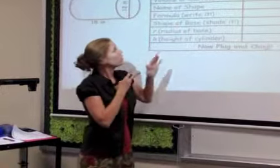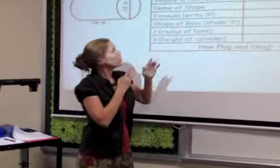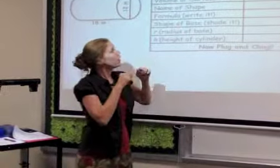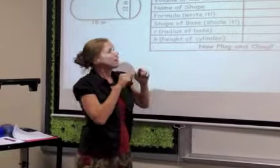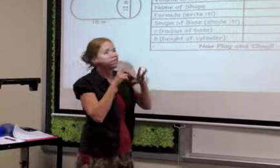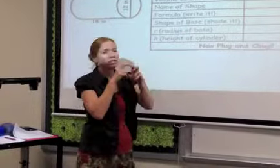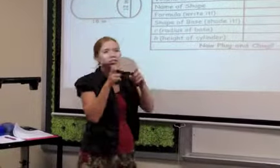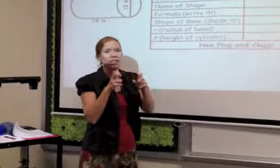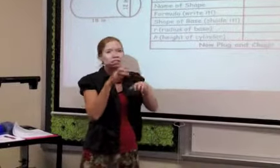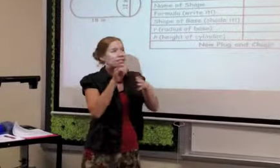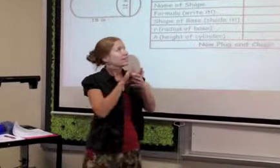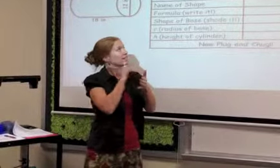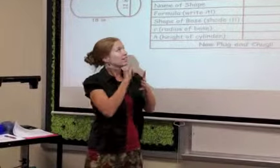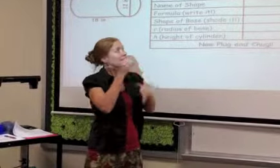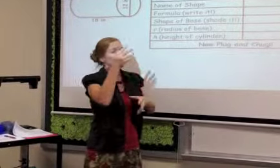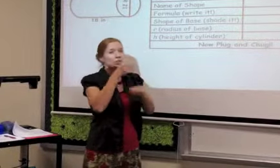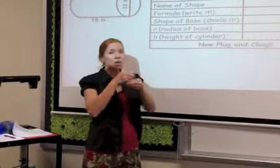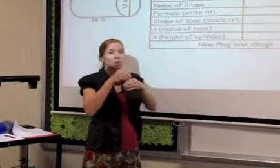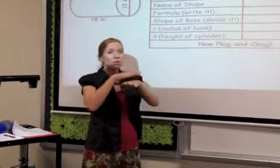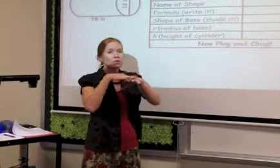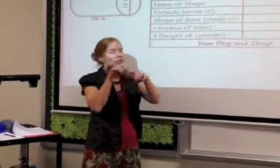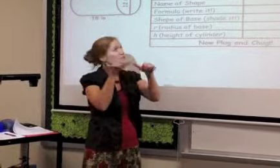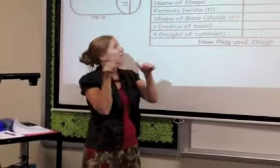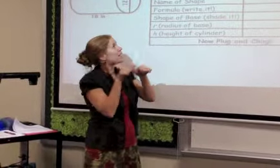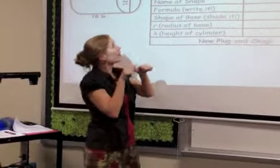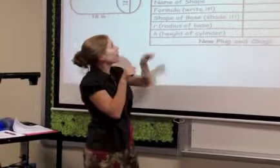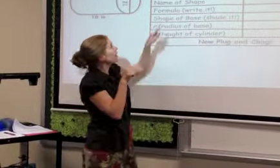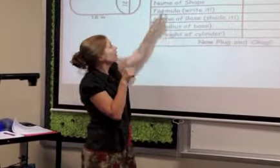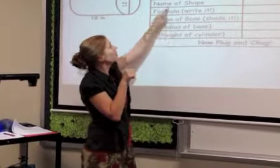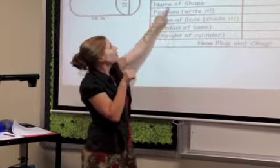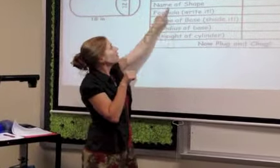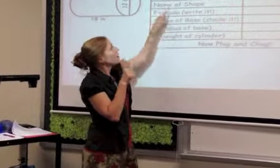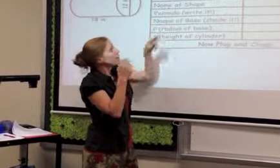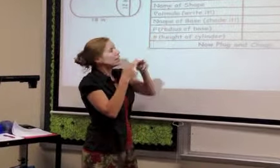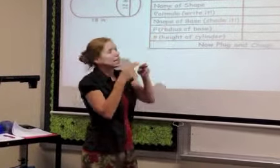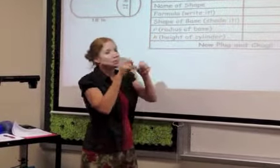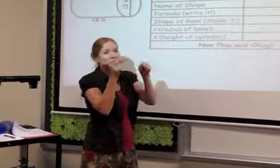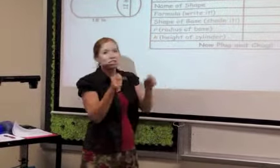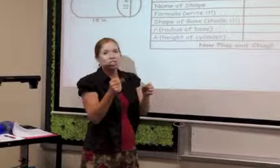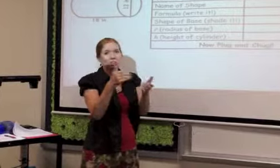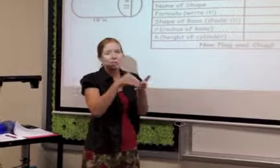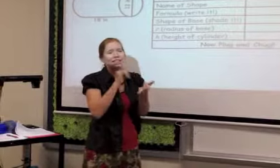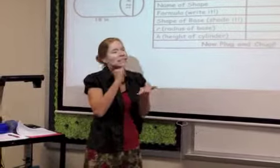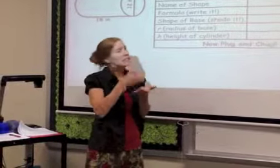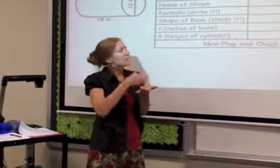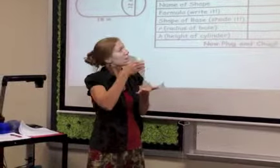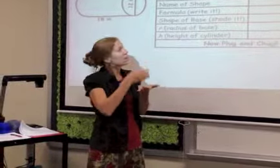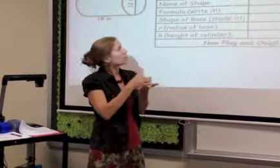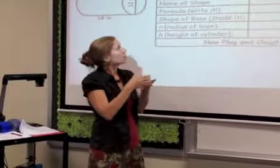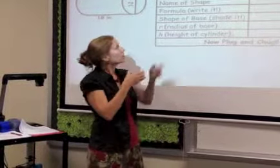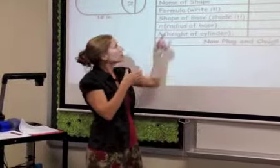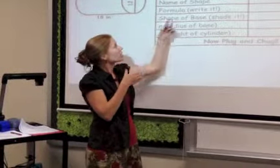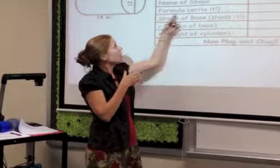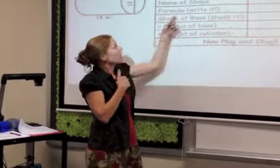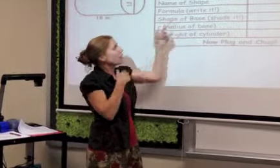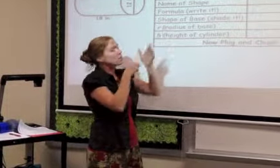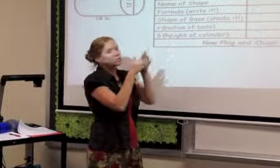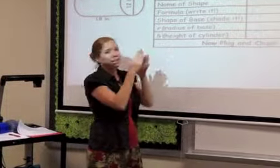to go ahead and figure out that this is the total surface area. The name of the shape again is the cylinder. And I'm going to write